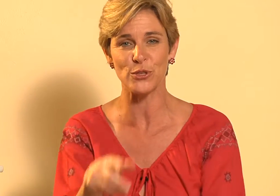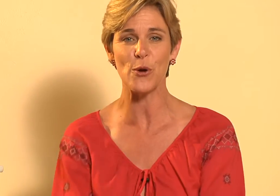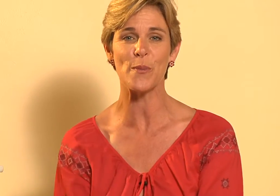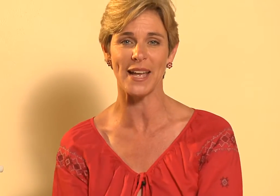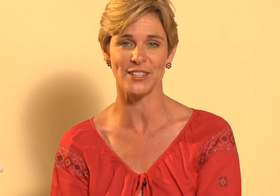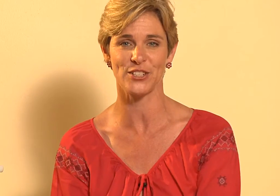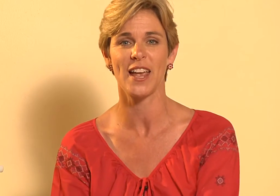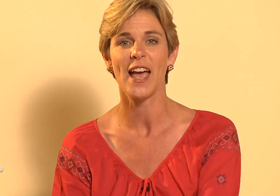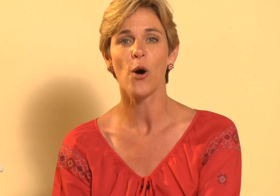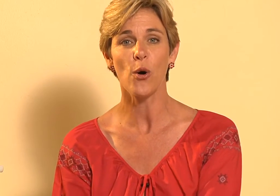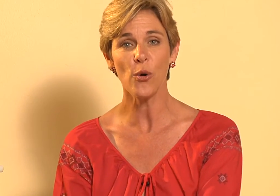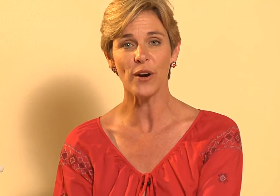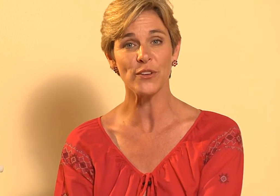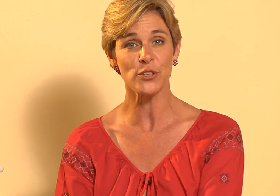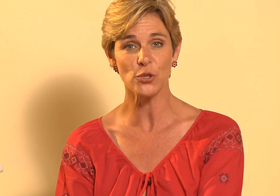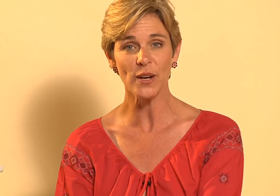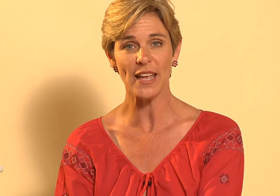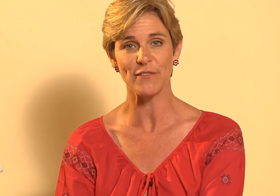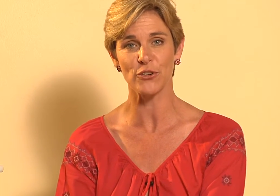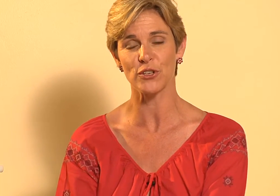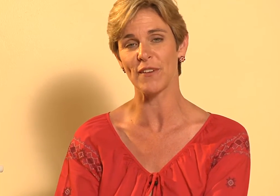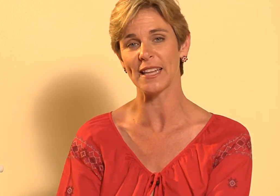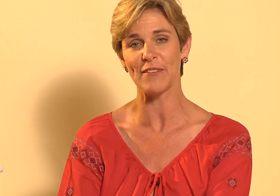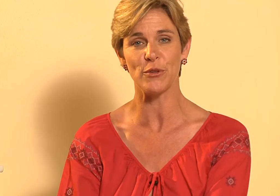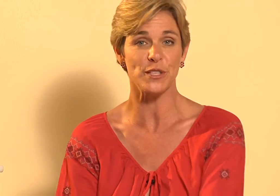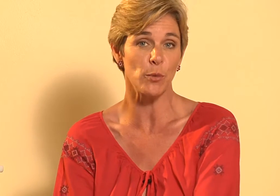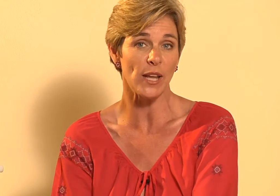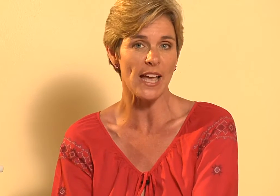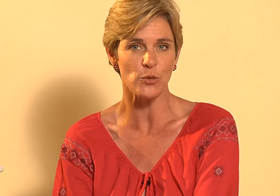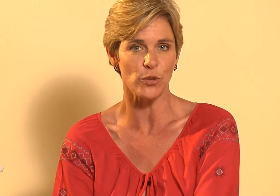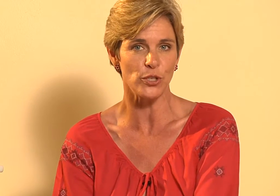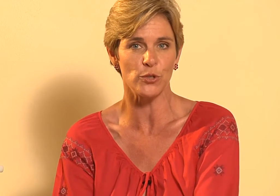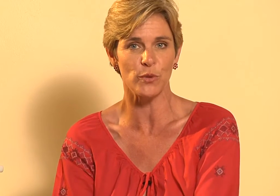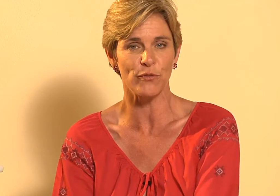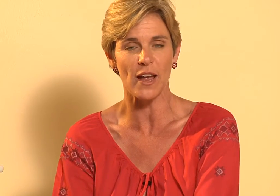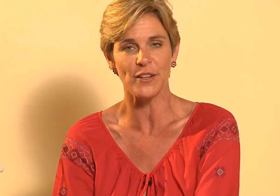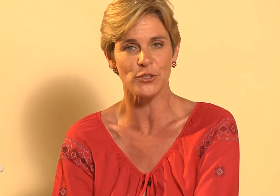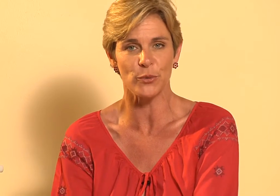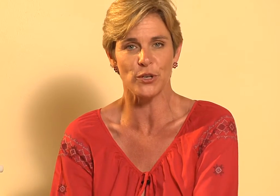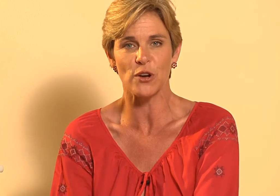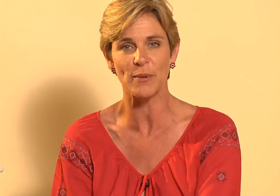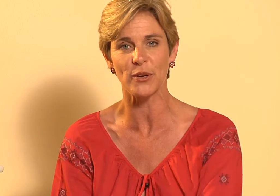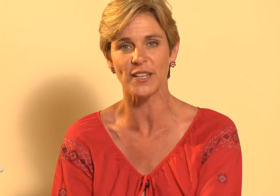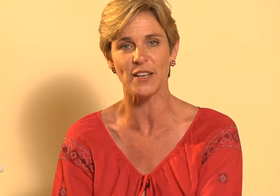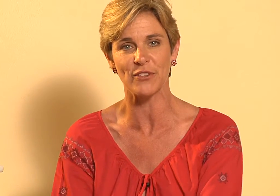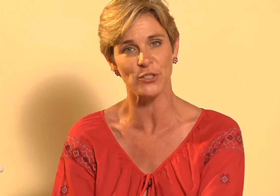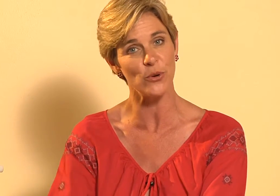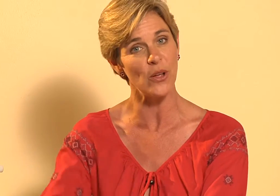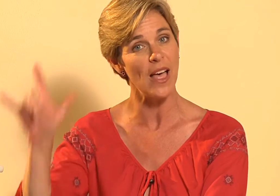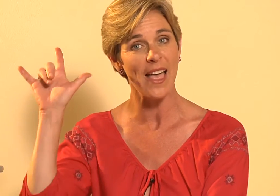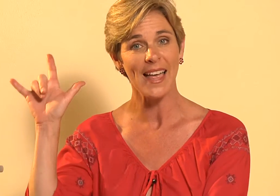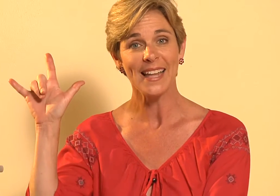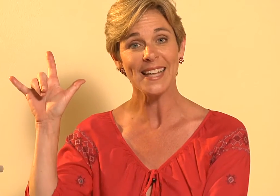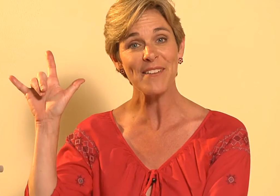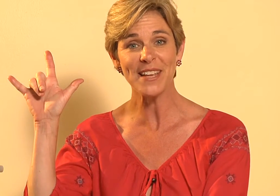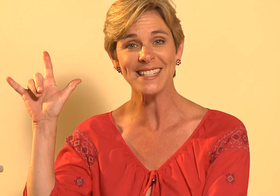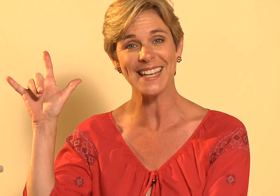so much. Or there's the shorthand version of I love you that's more casual to use with friends or when you're dropping your kids off at school. Love you, see you